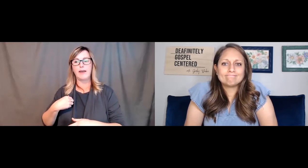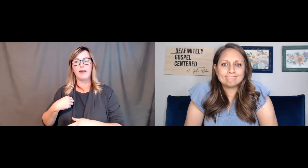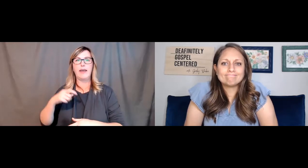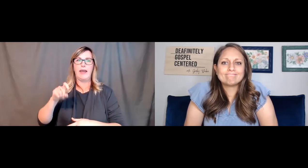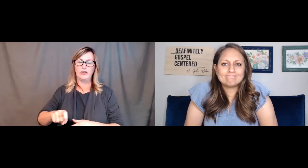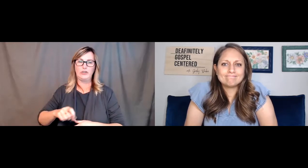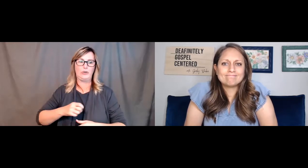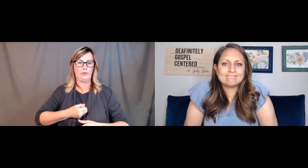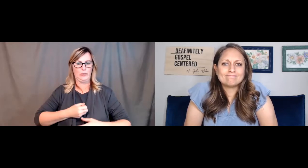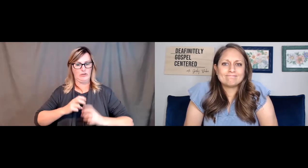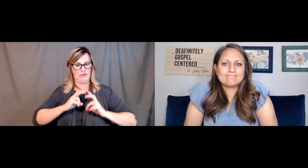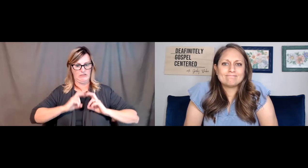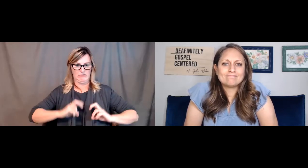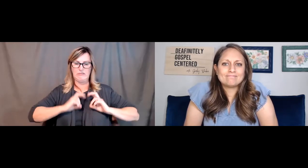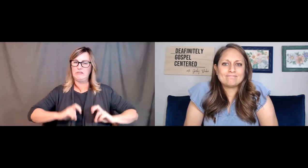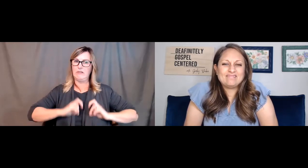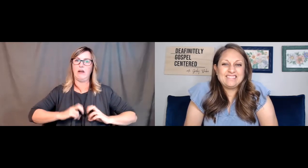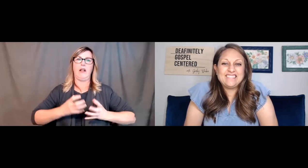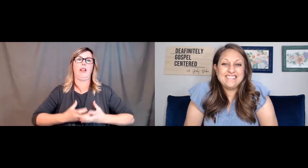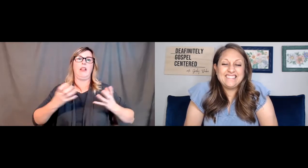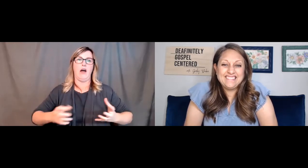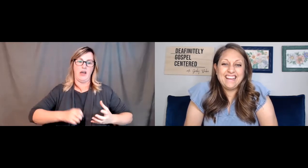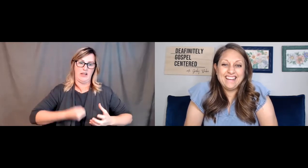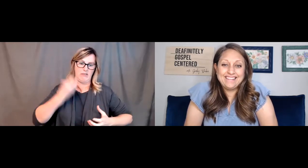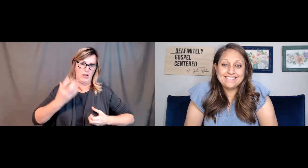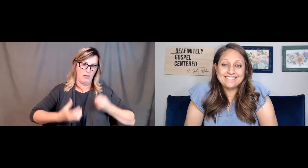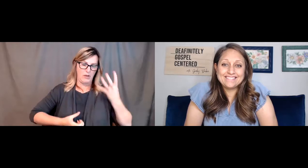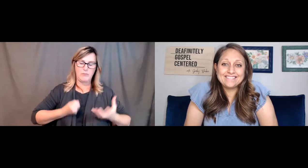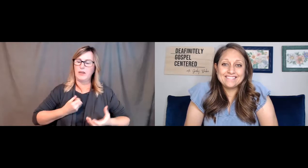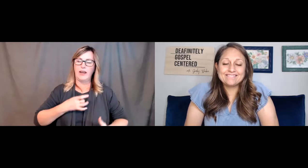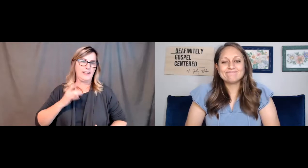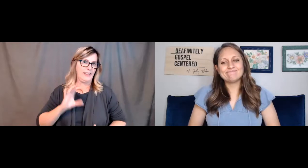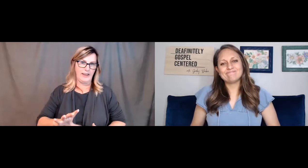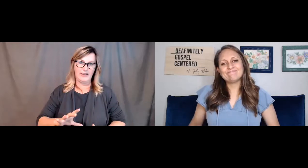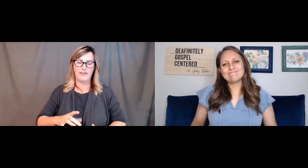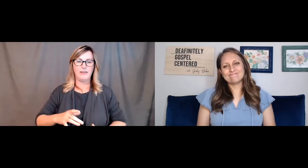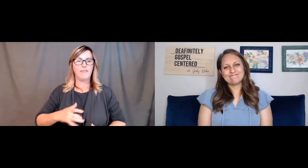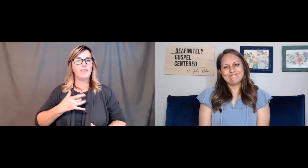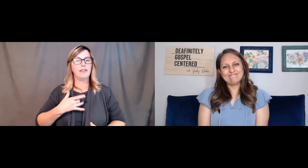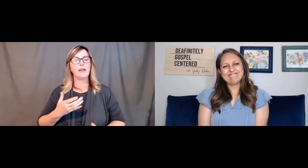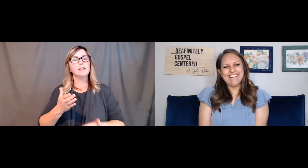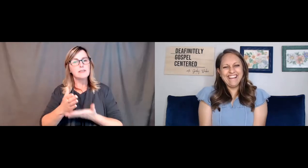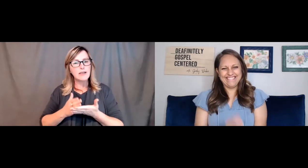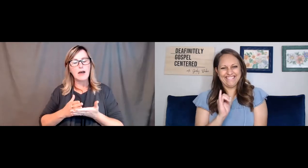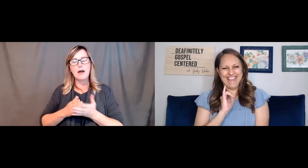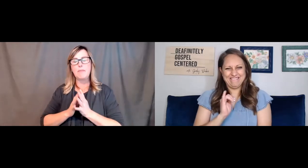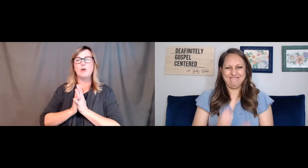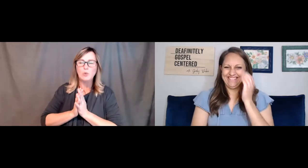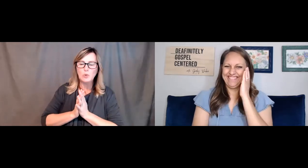So while I was in counseling, I started to really unpack a lot of things that I didn't